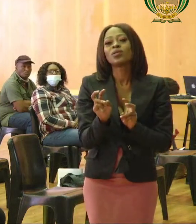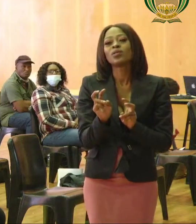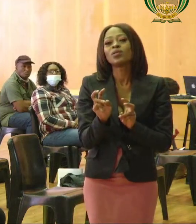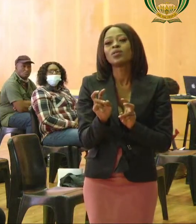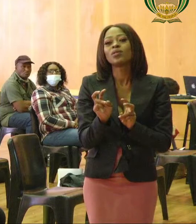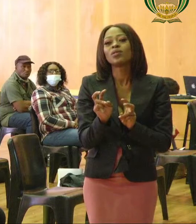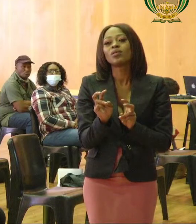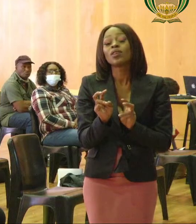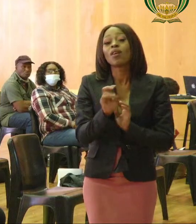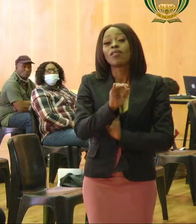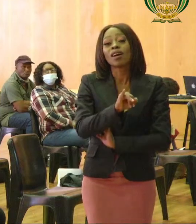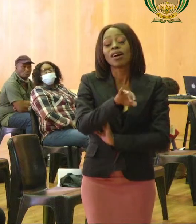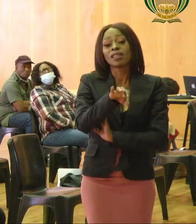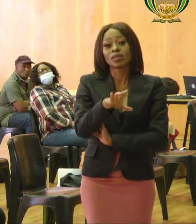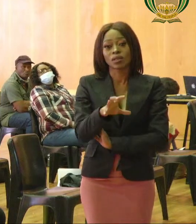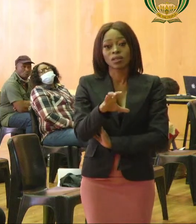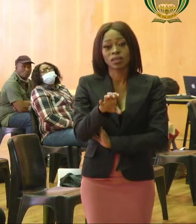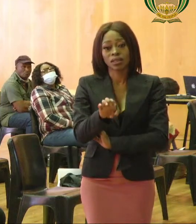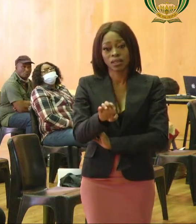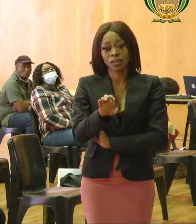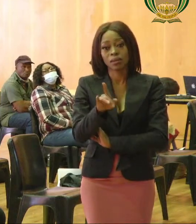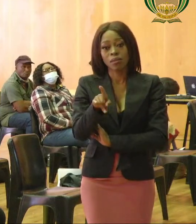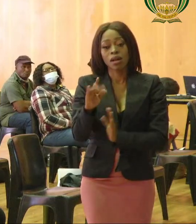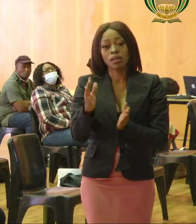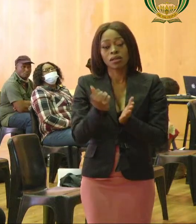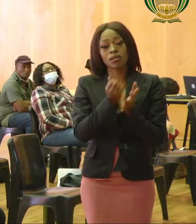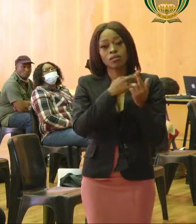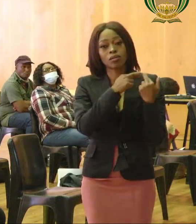the IEC into task in dealing with the matter of